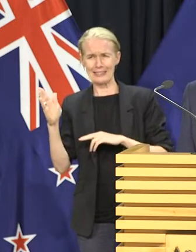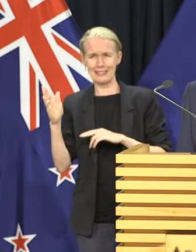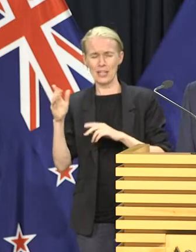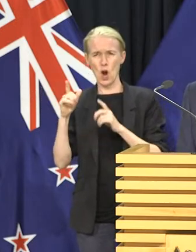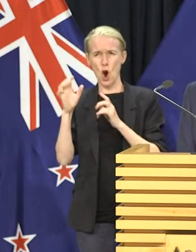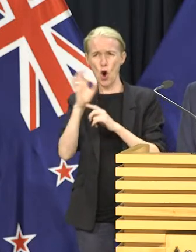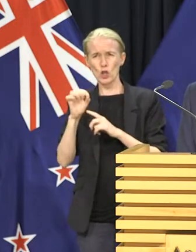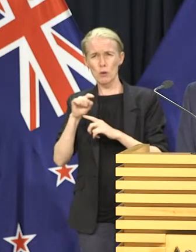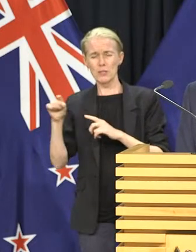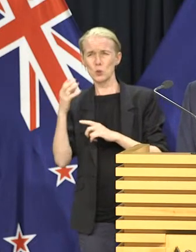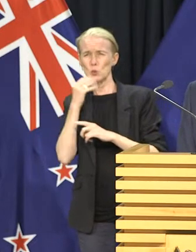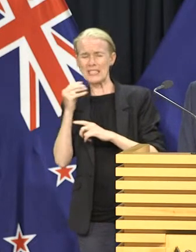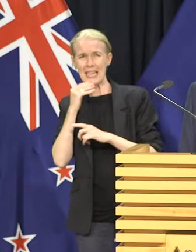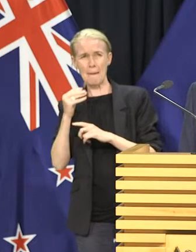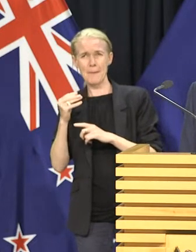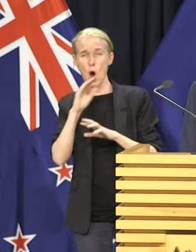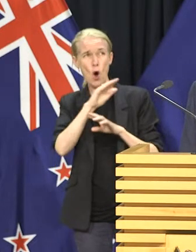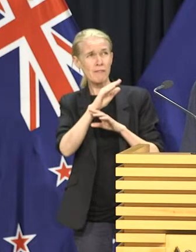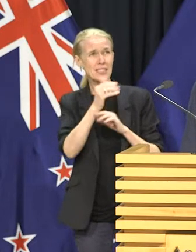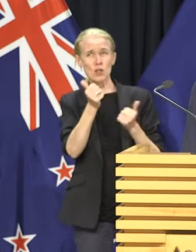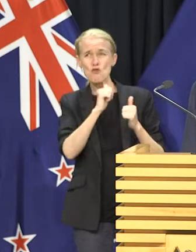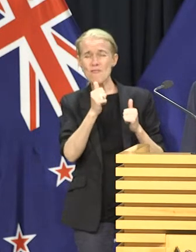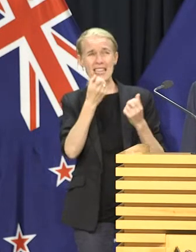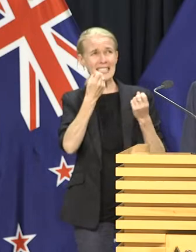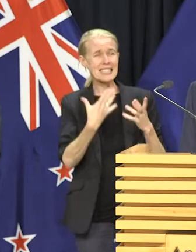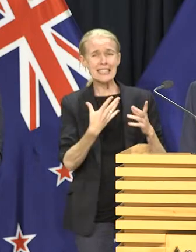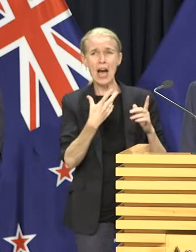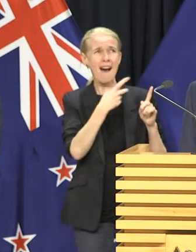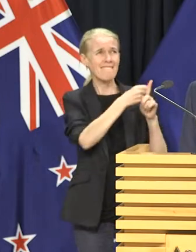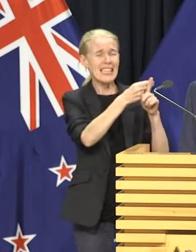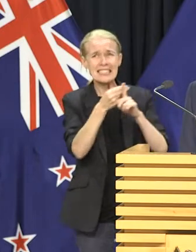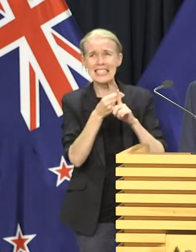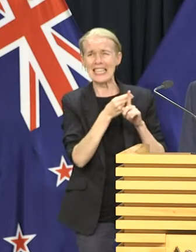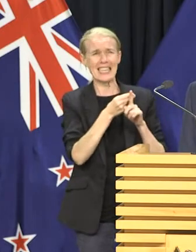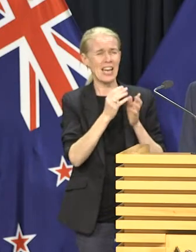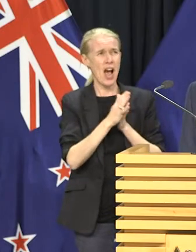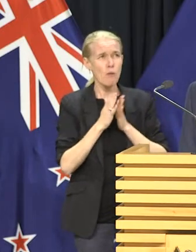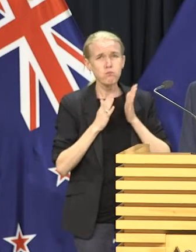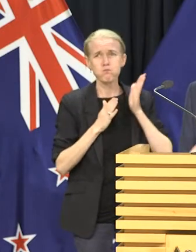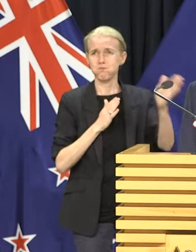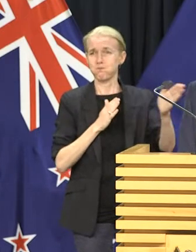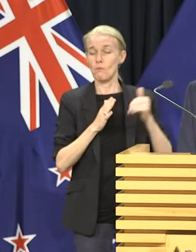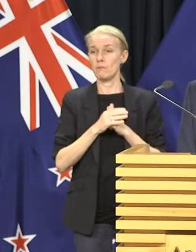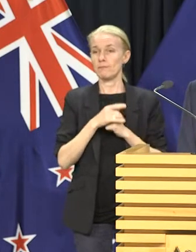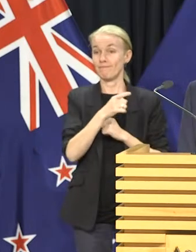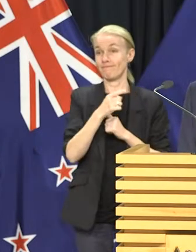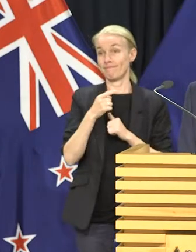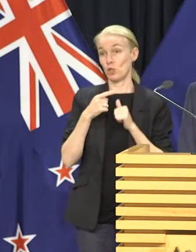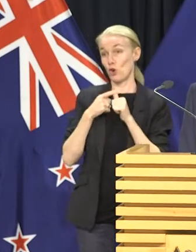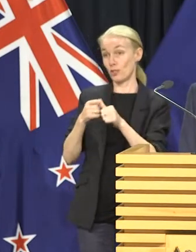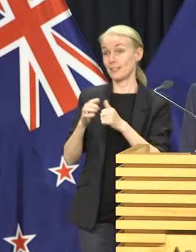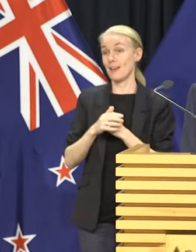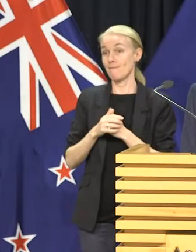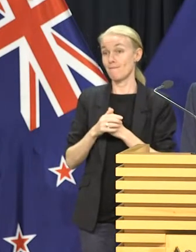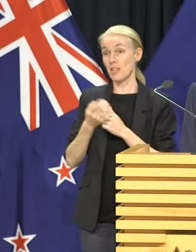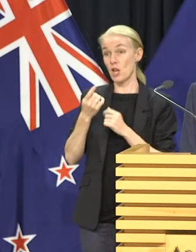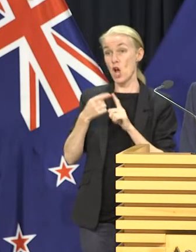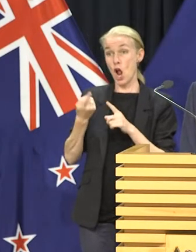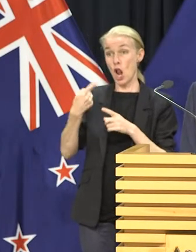vaccine, already? That was what was originally negotiated in the advance purchase agreement nearly last